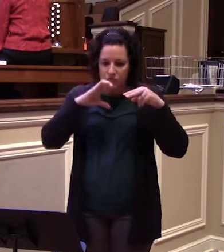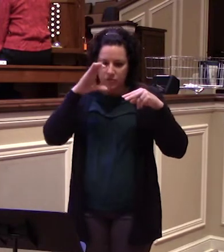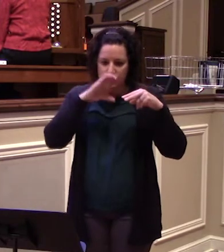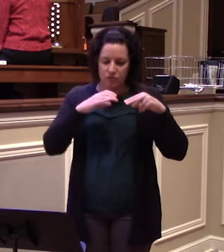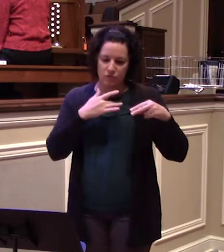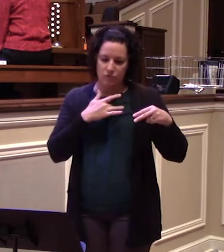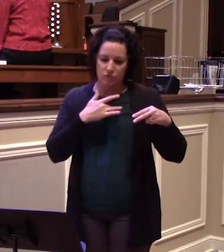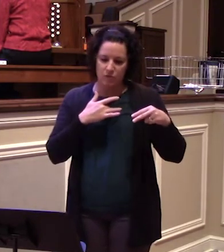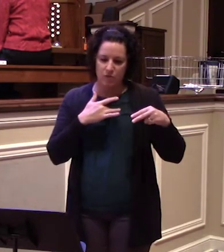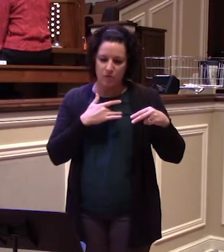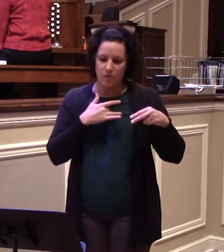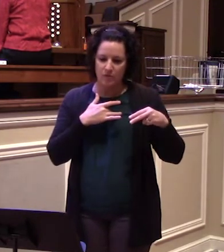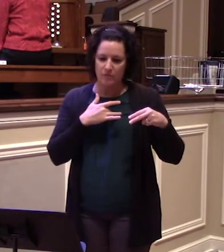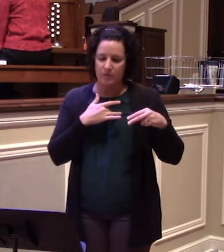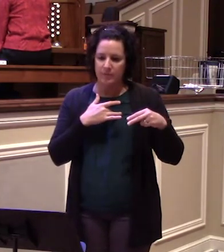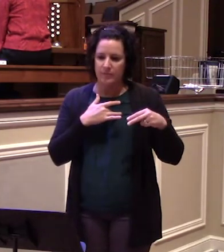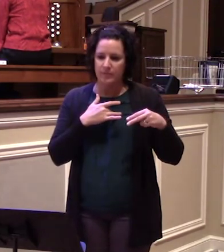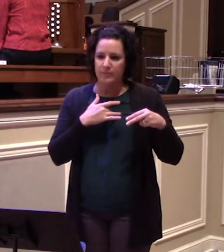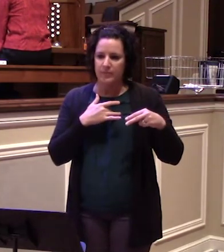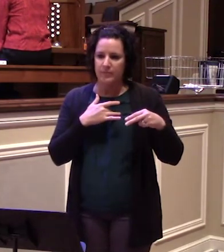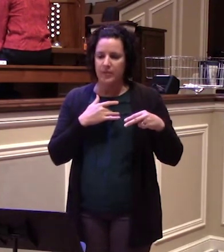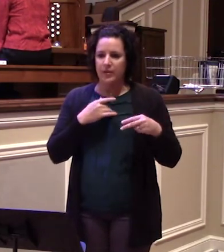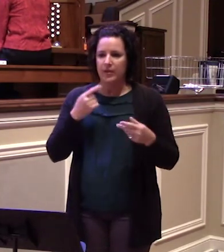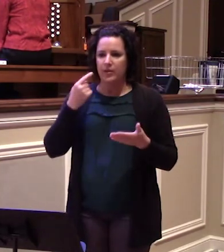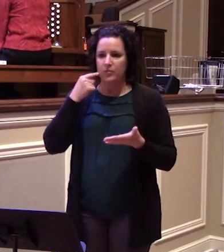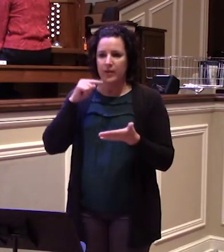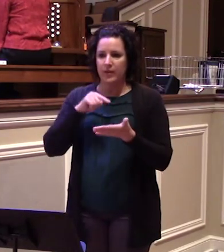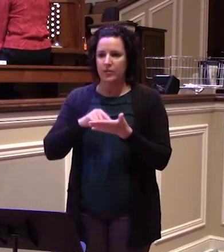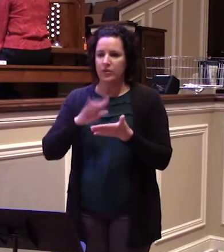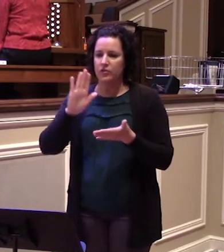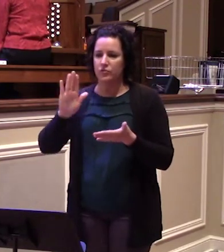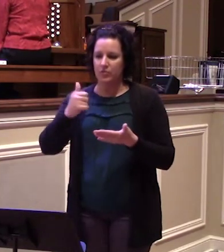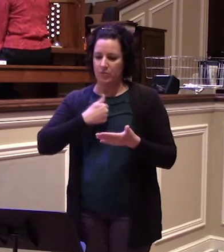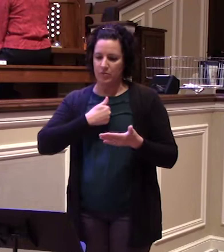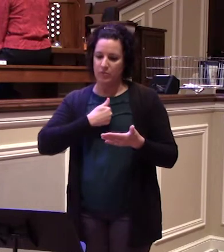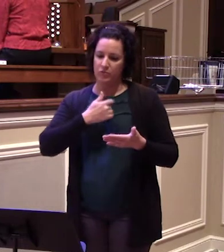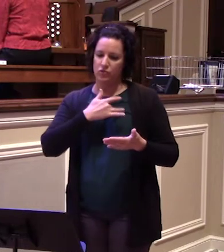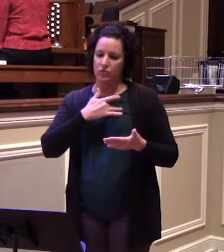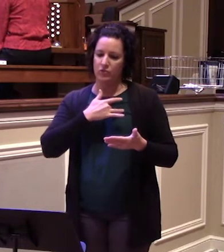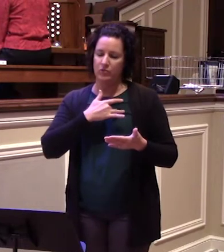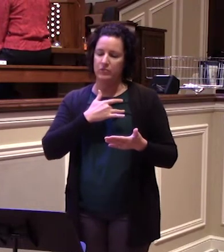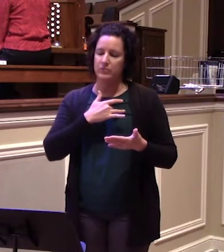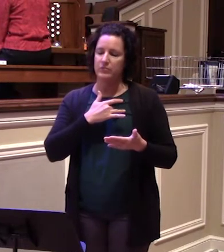The way Simeon told Mary to recognize her own soul.